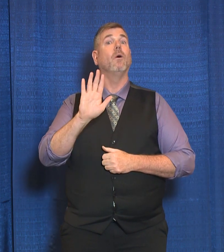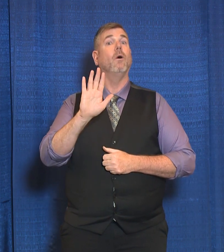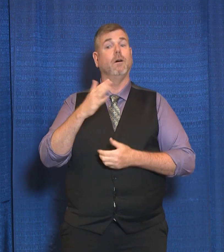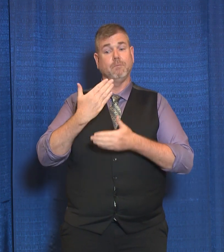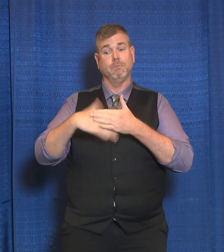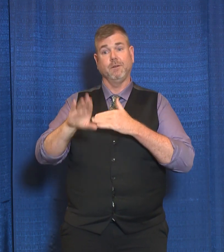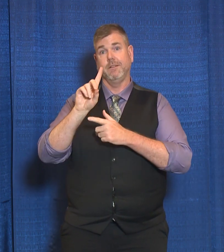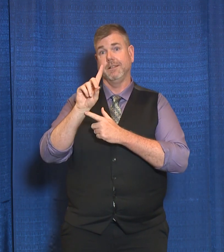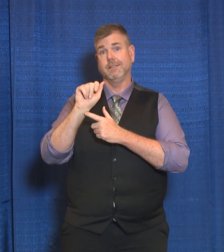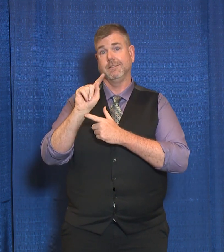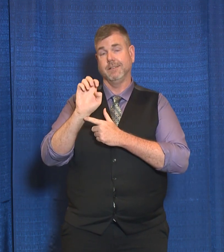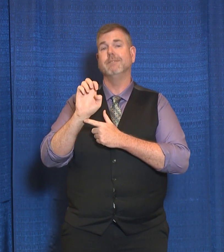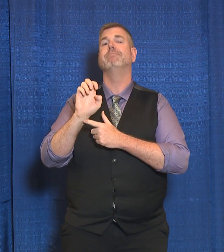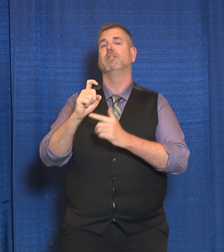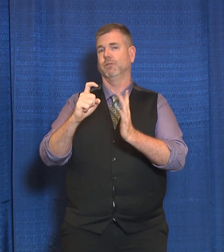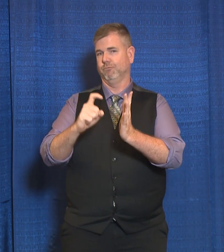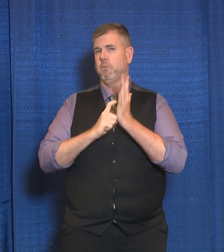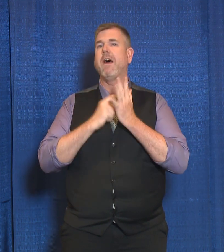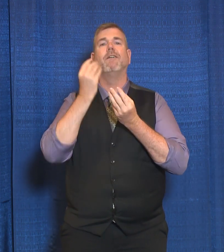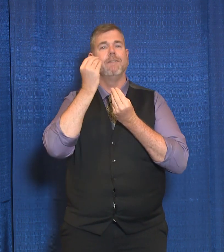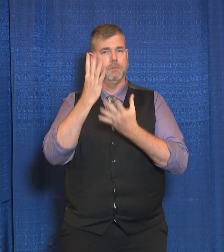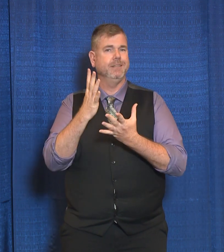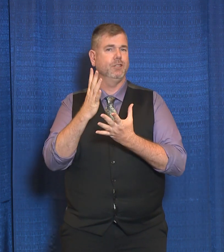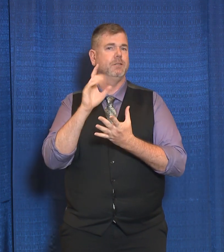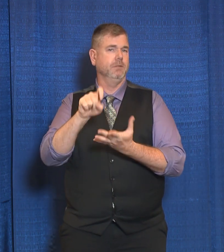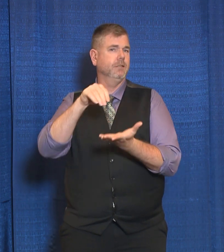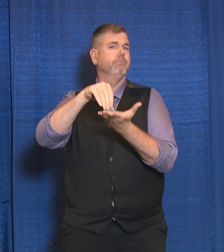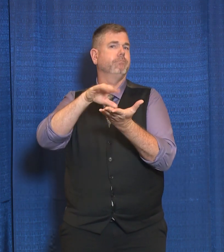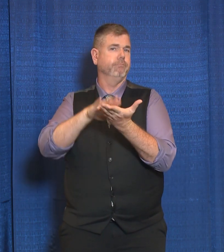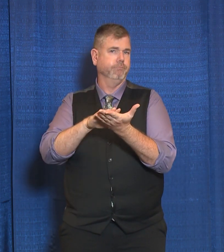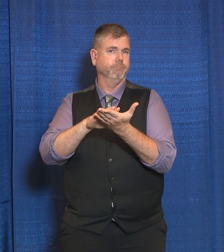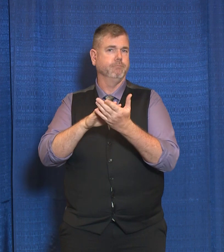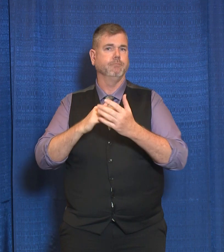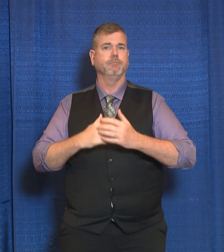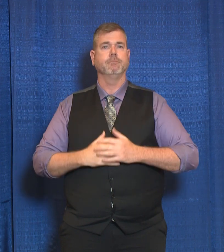Your date of birth is required information.